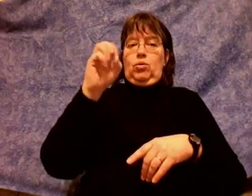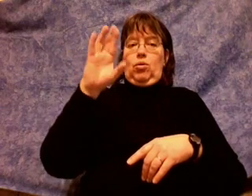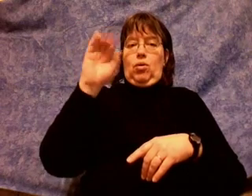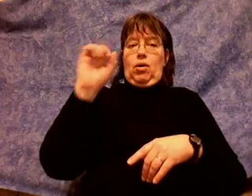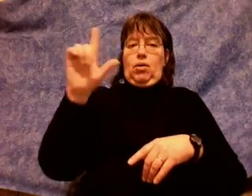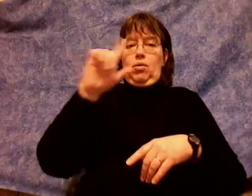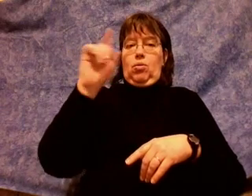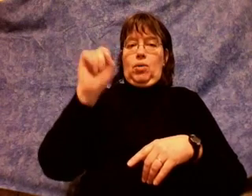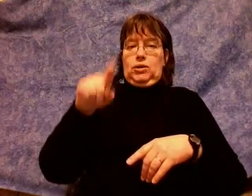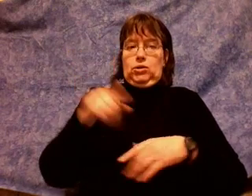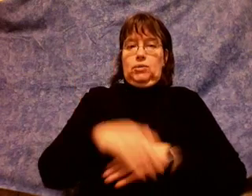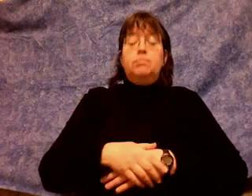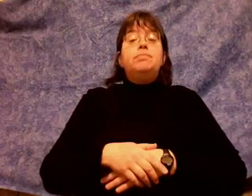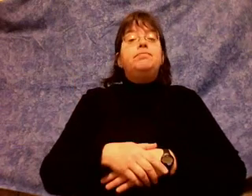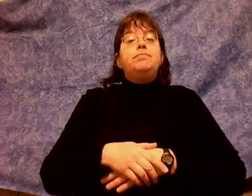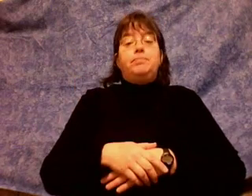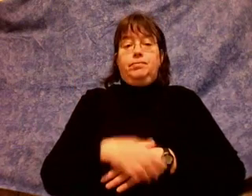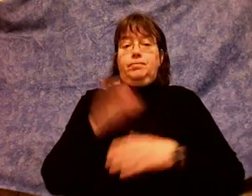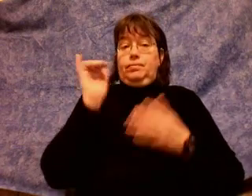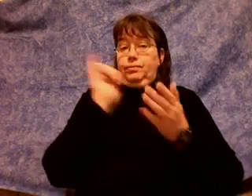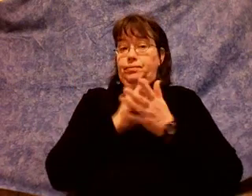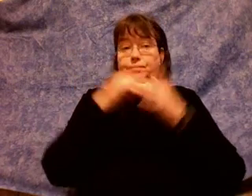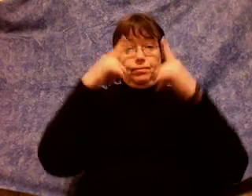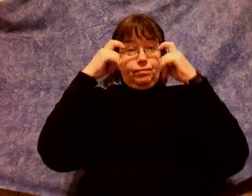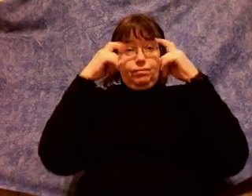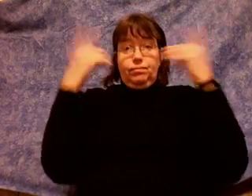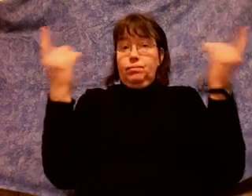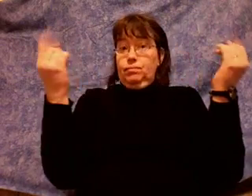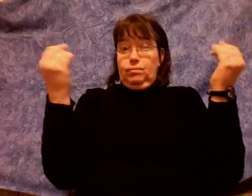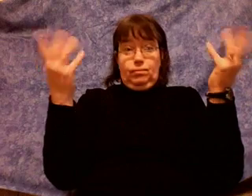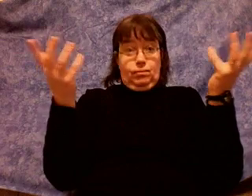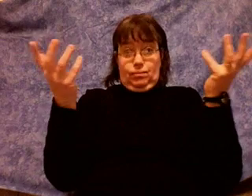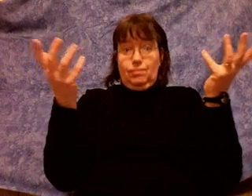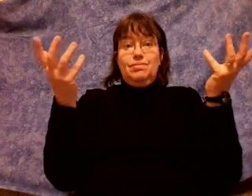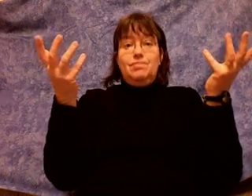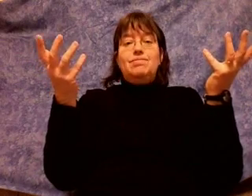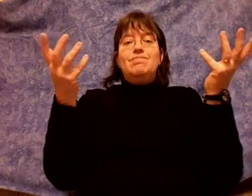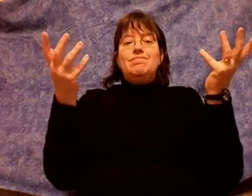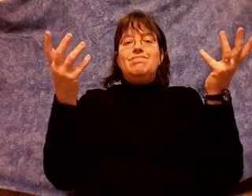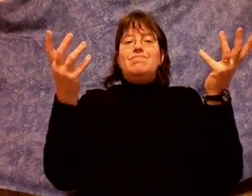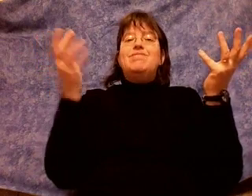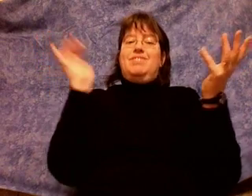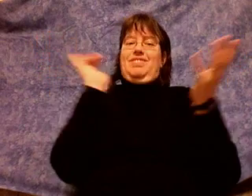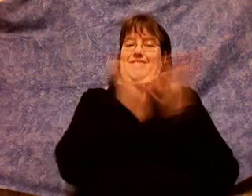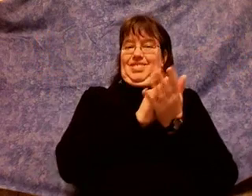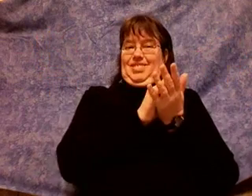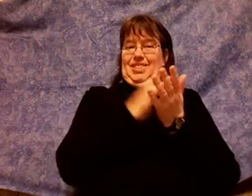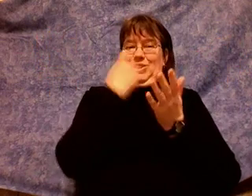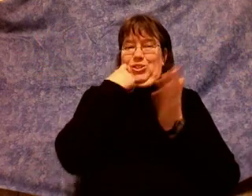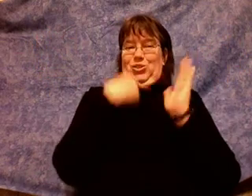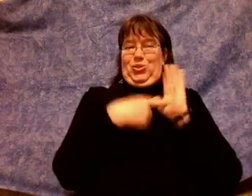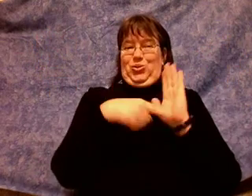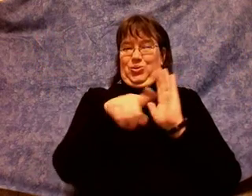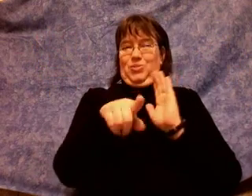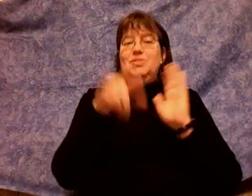a rhetorical question. We talk about it as an RHQ, or a rhetorical question. So the eyebrows have a lot